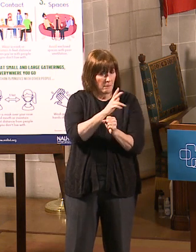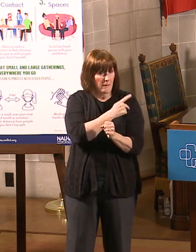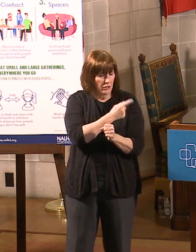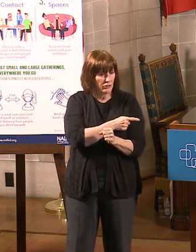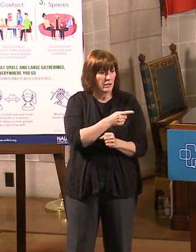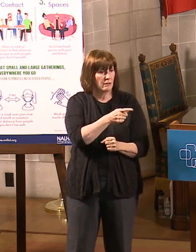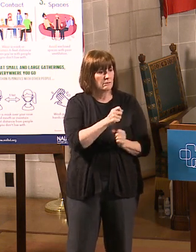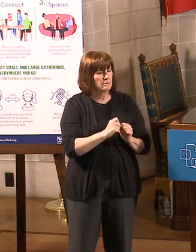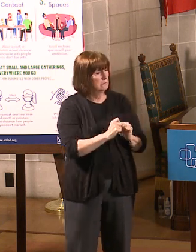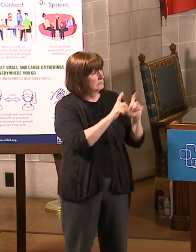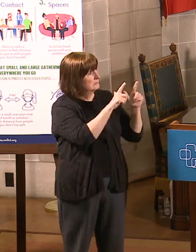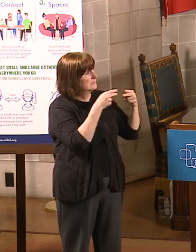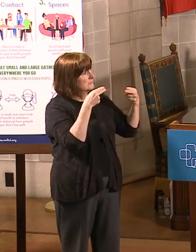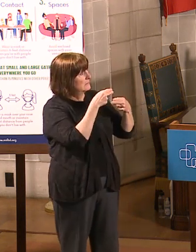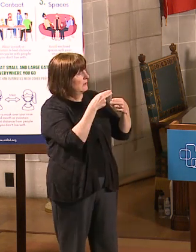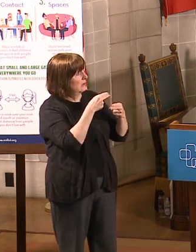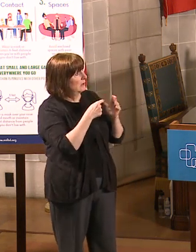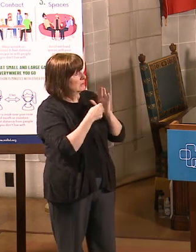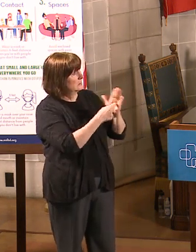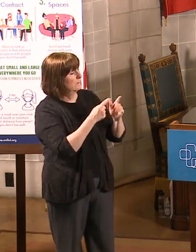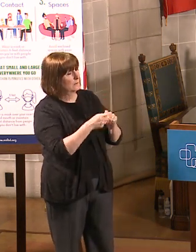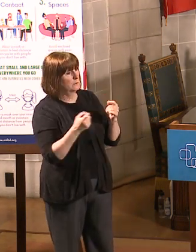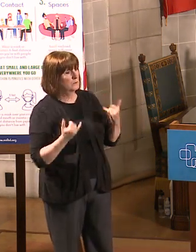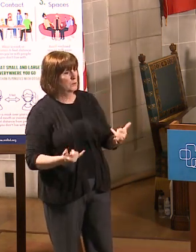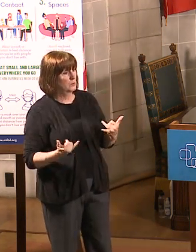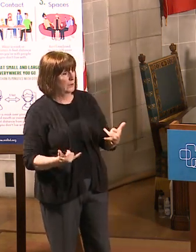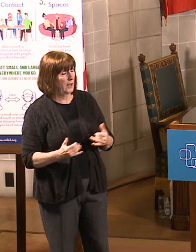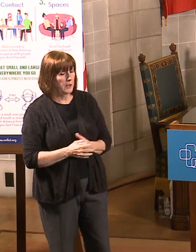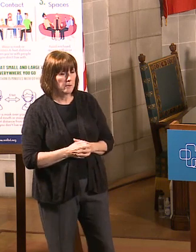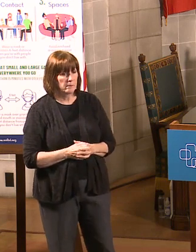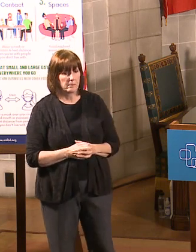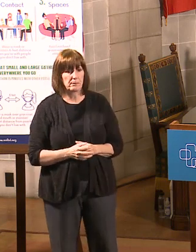put up the slide for that is updated for today, please?